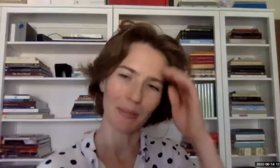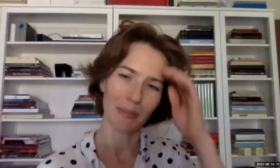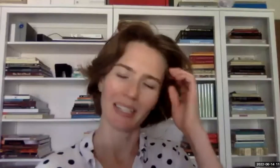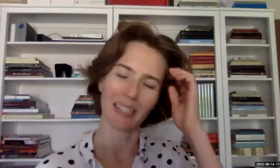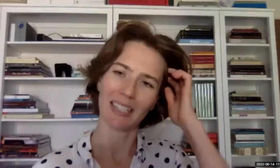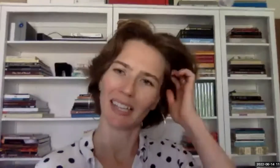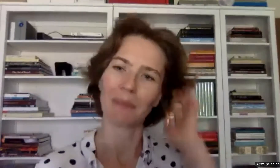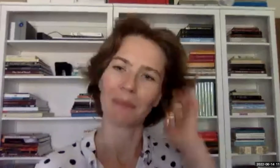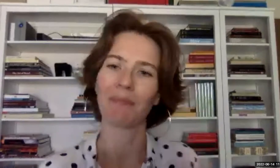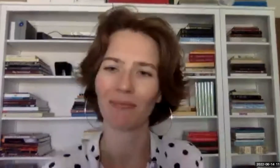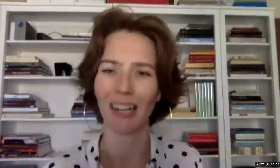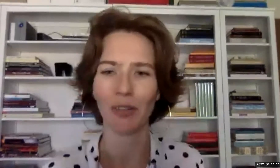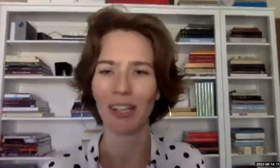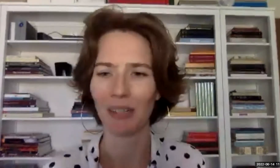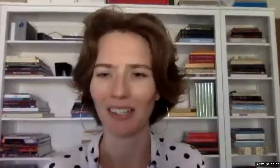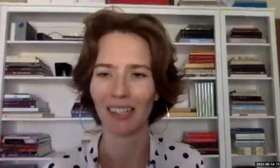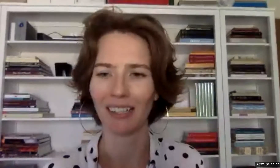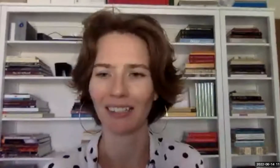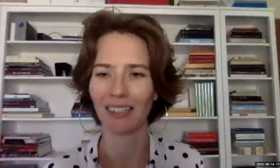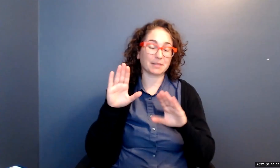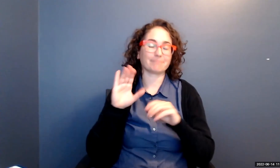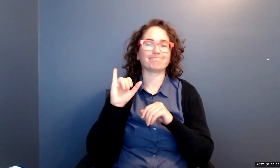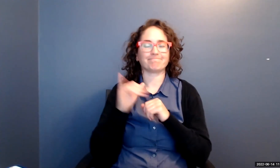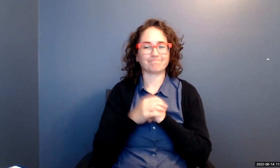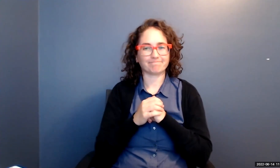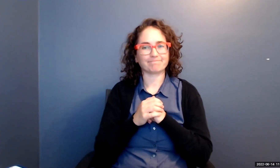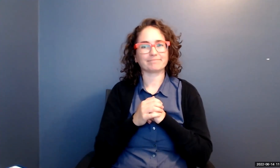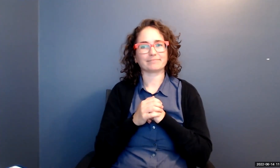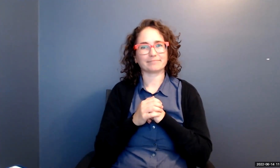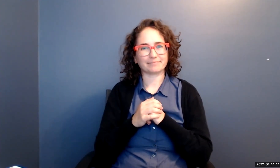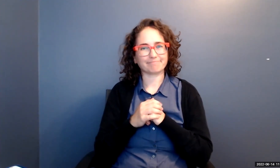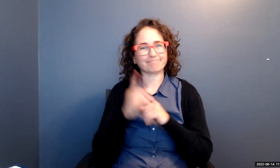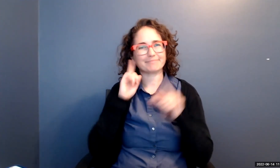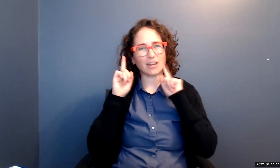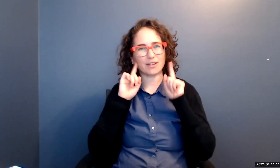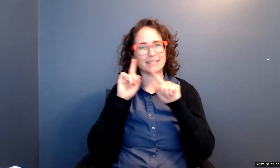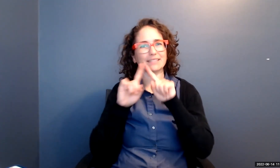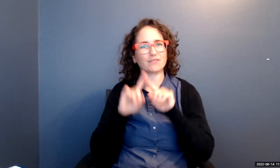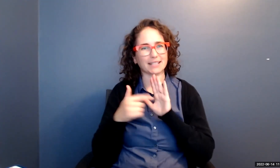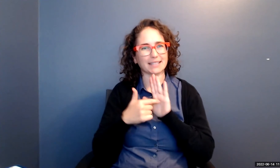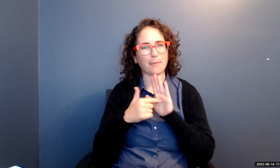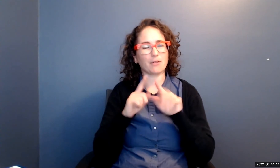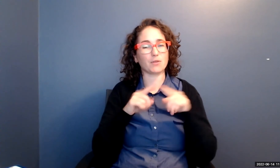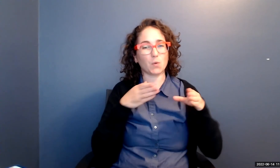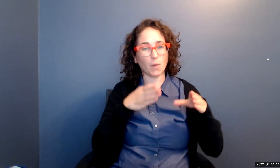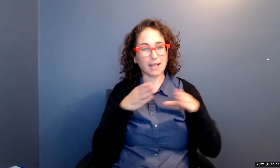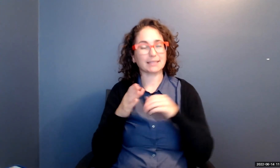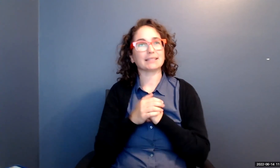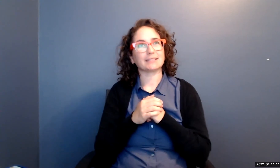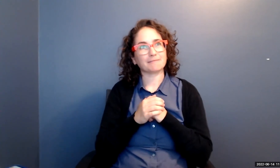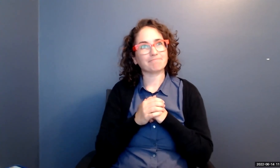Mandy. Yeah, it's great to be hearing these different examples of ways that people are